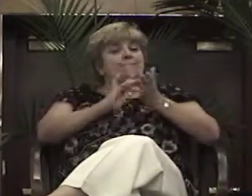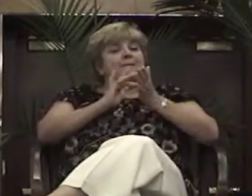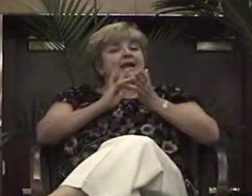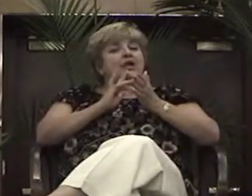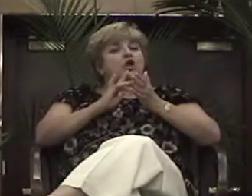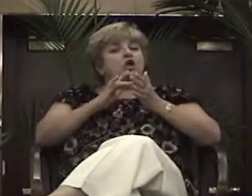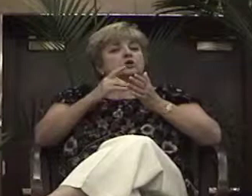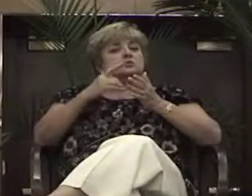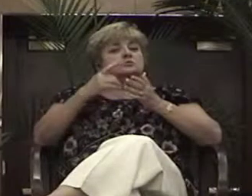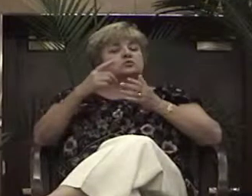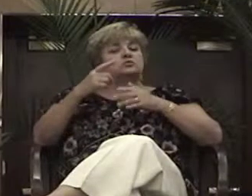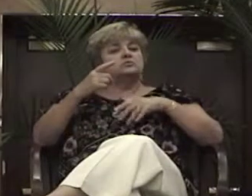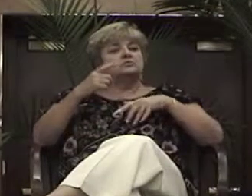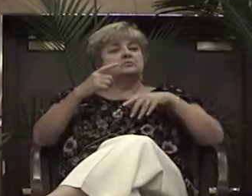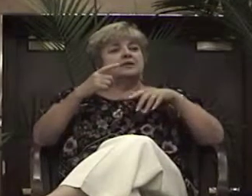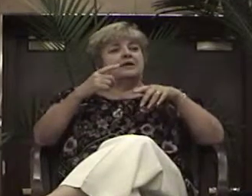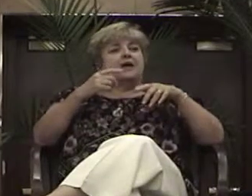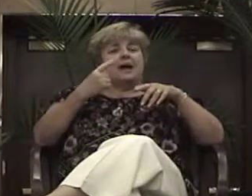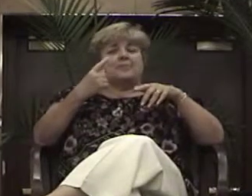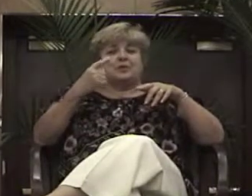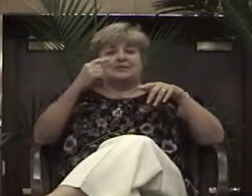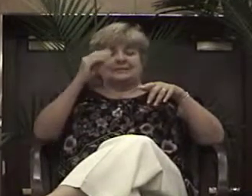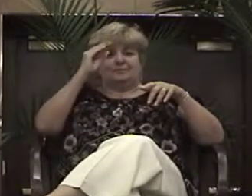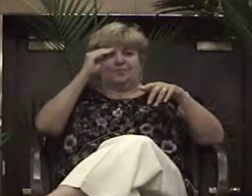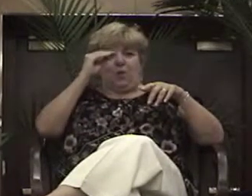little boy from Sally Ann, Michigan.